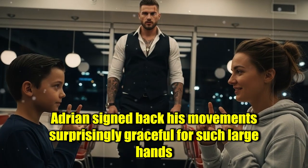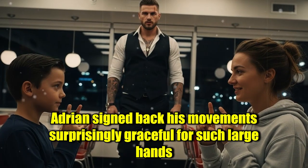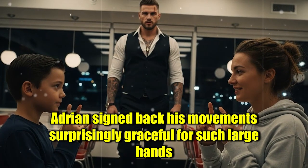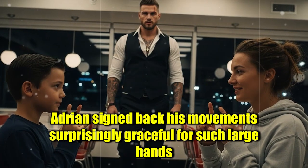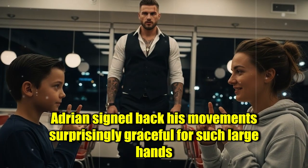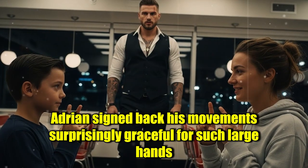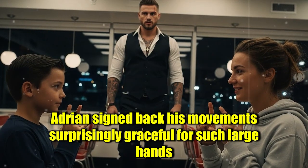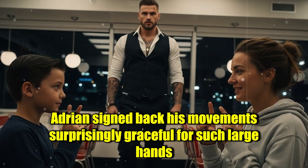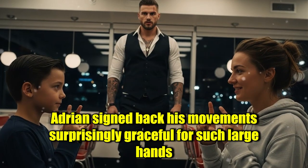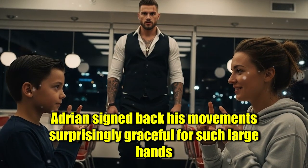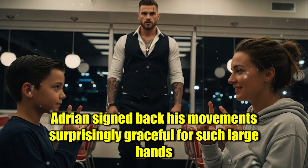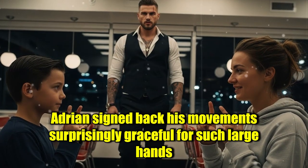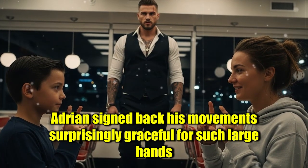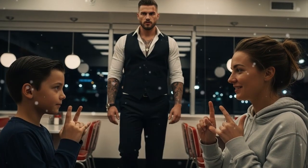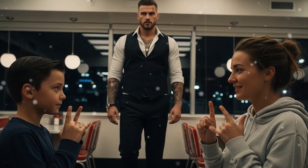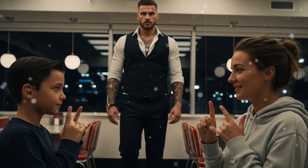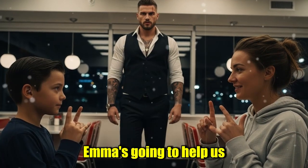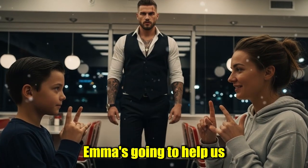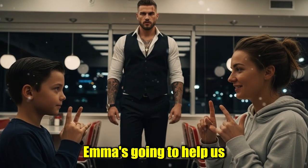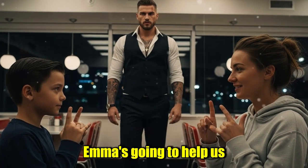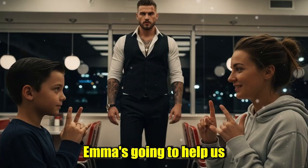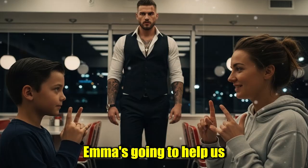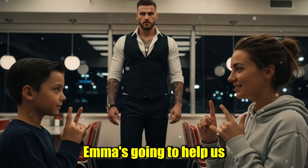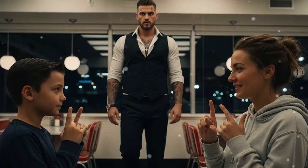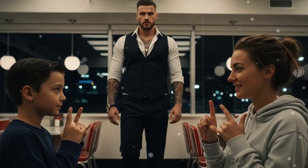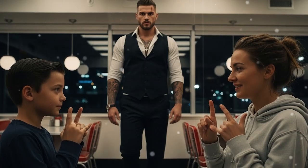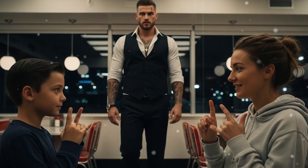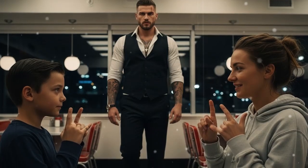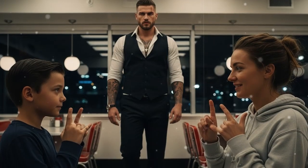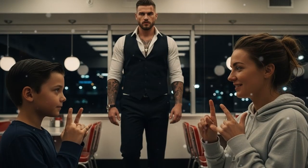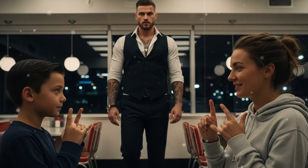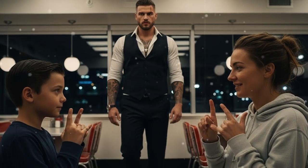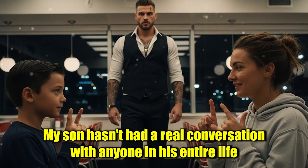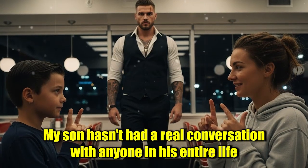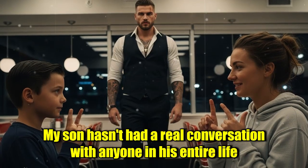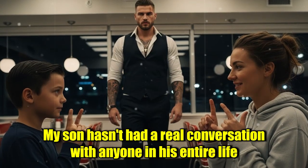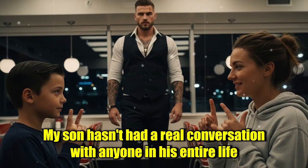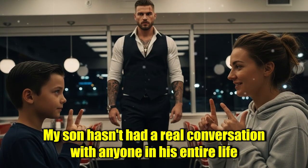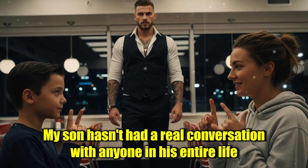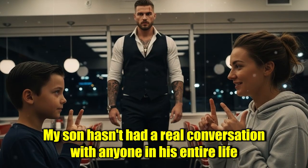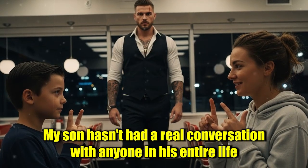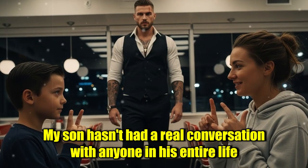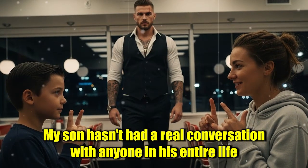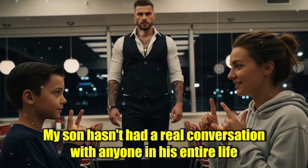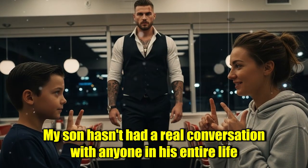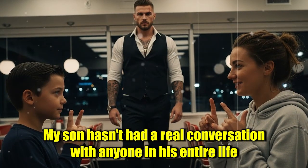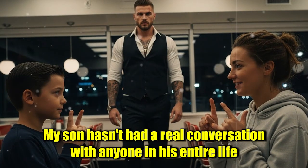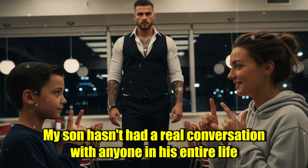surprisingly graceful for such large hands. Emma's going to help us, he turned back to Emma. My son hasn't had a real conversation with